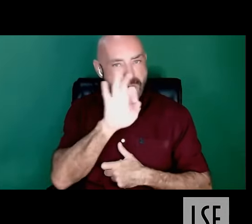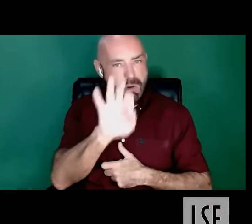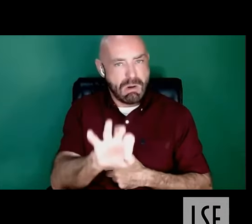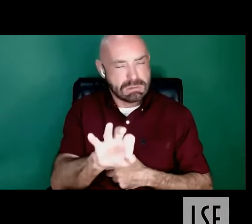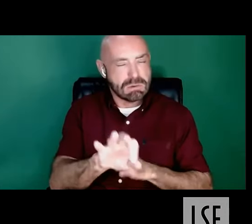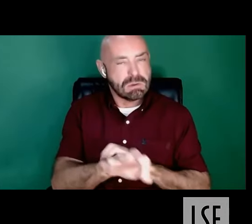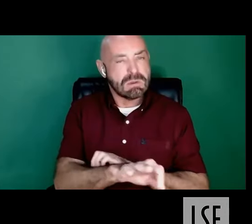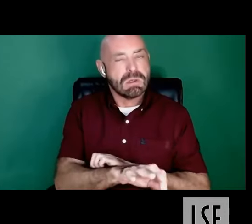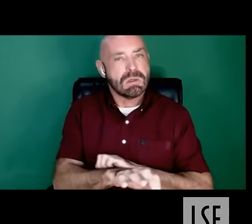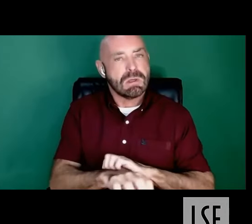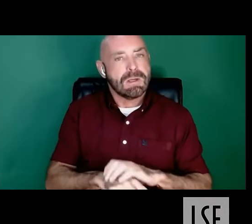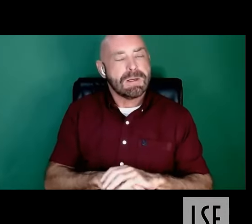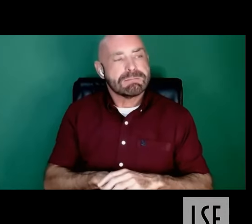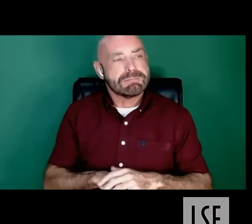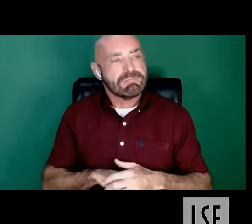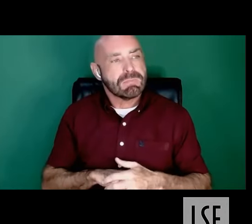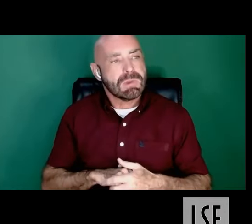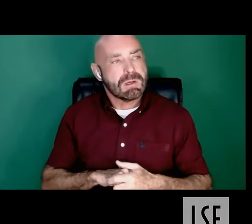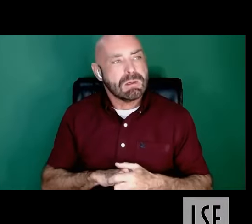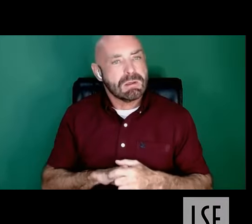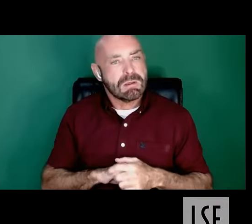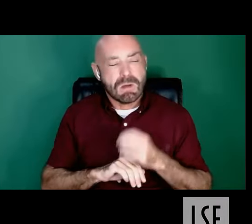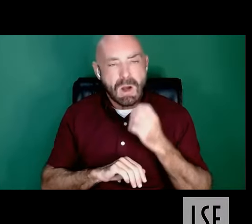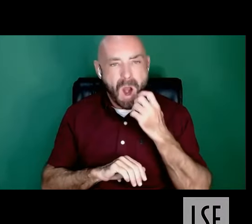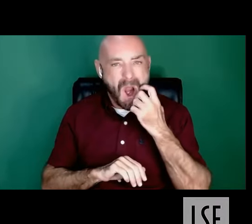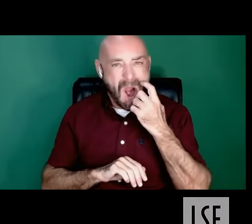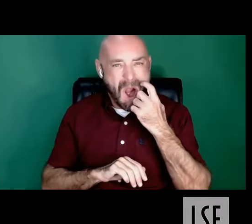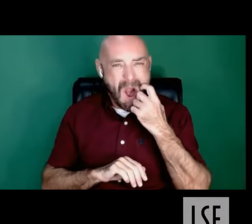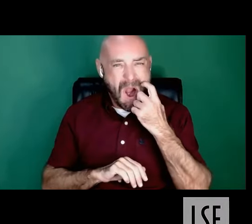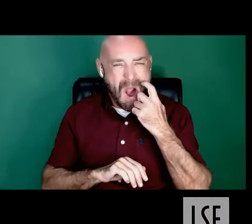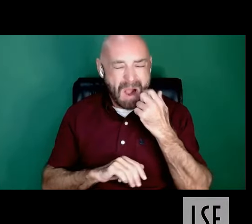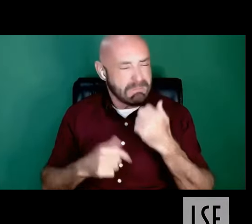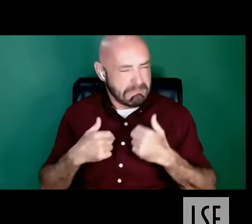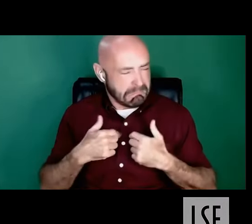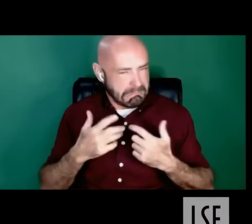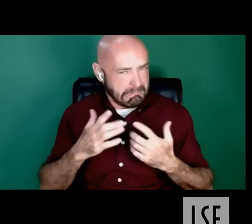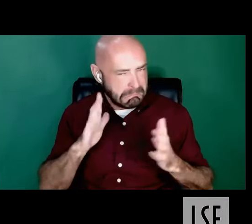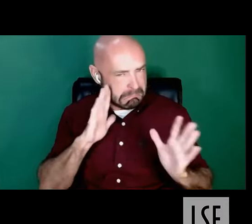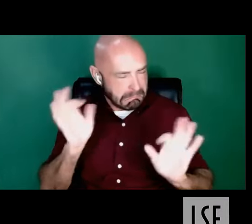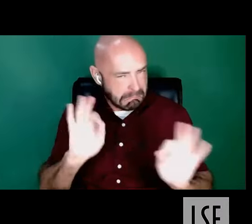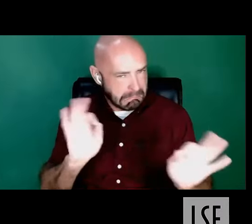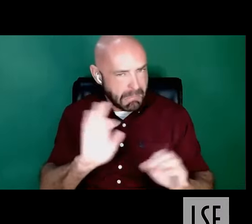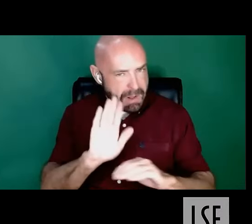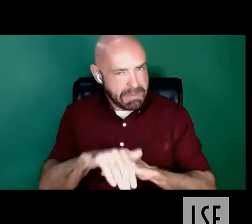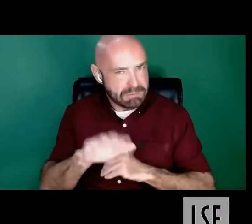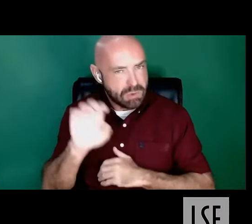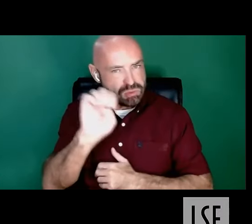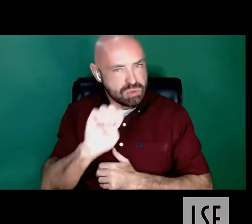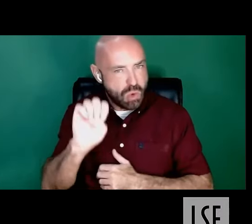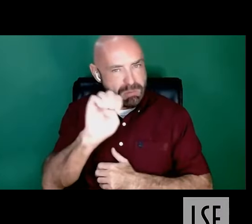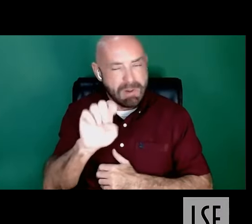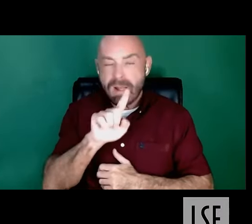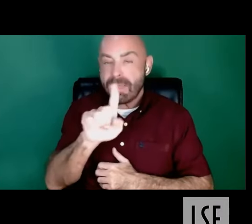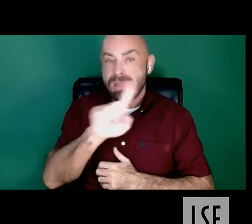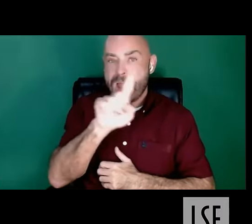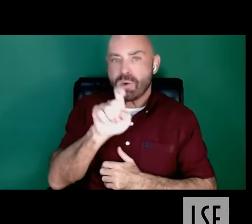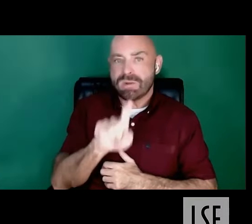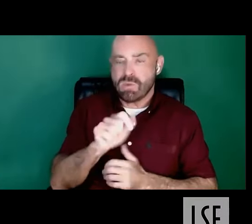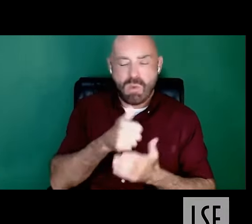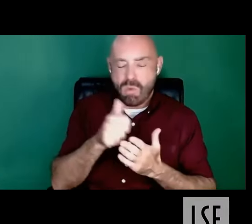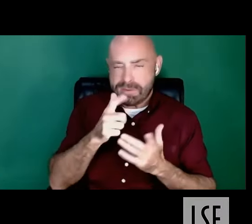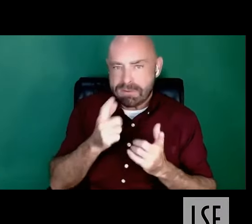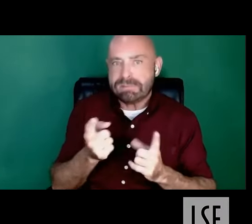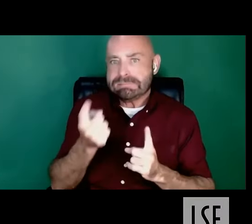isn't the way, because I didn't hear a lot about Europe, and that question always comes back, but I wanted to